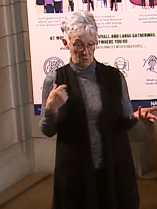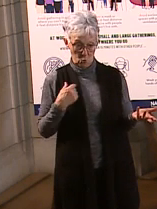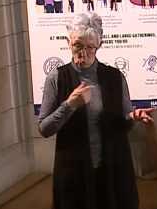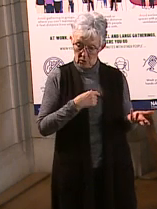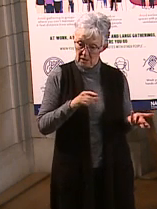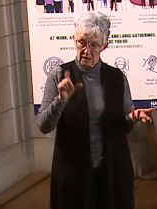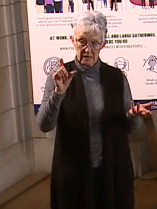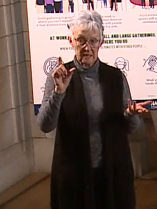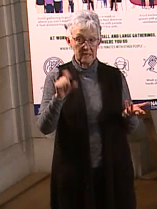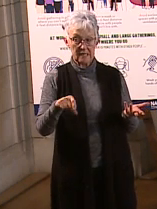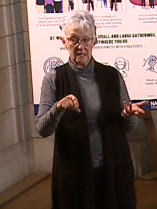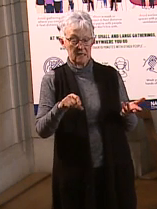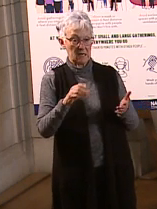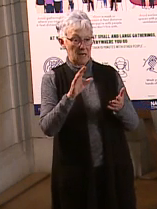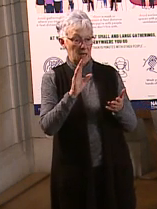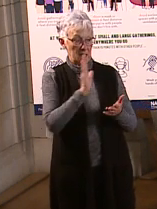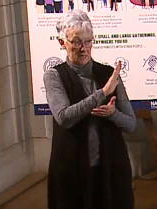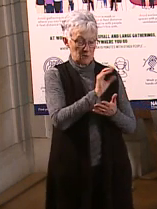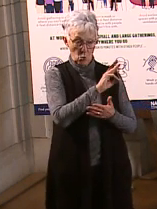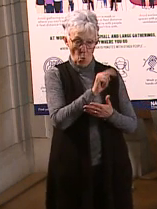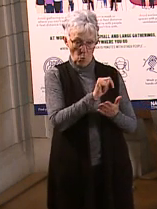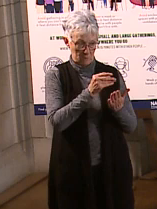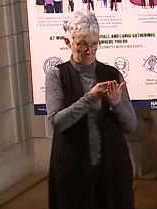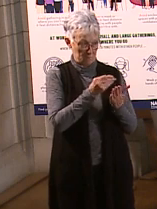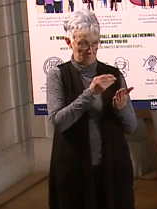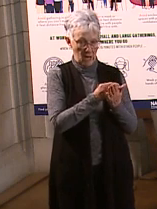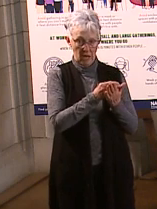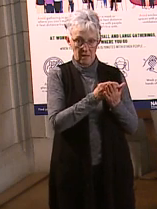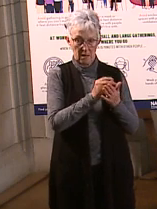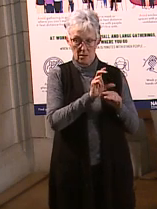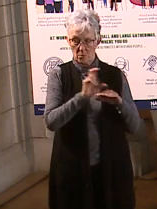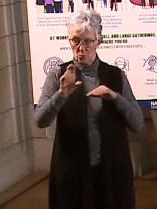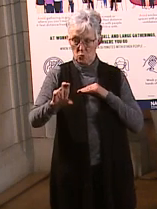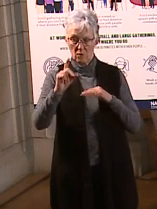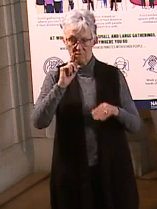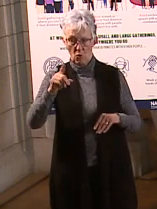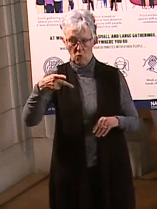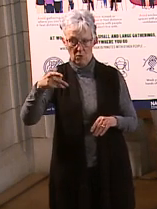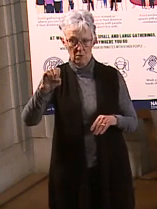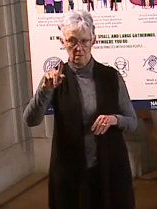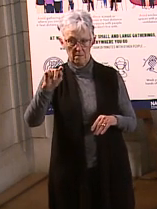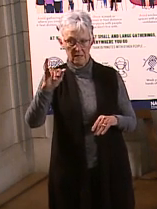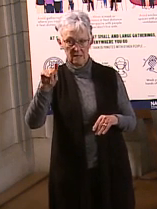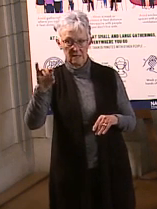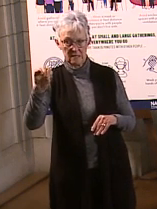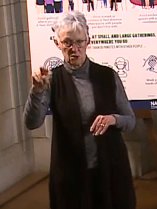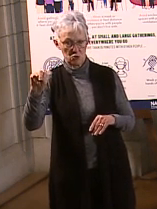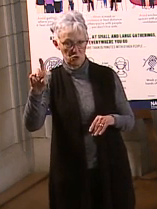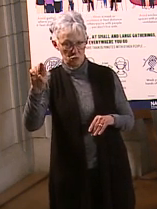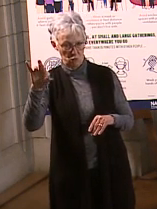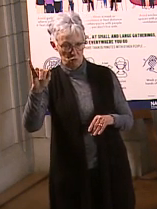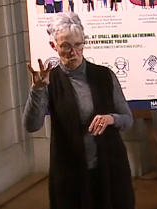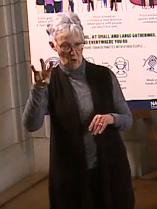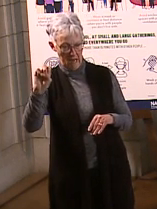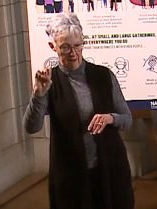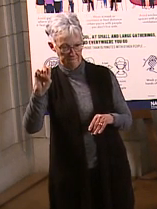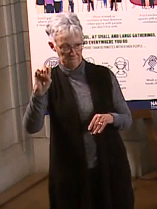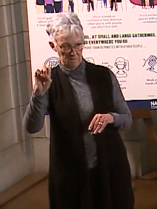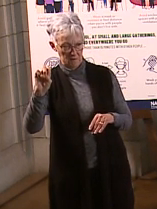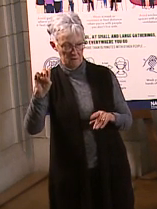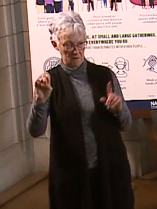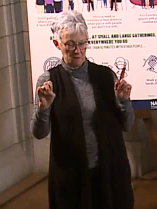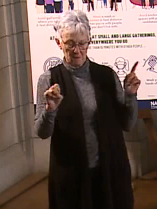example, putting his own money into a petition drive similar to the actions he took to reinstate the death penalty in 2015? So actually, I hope